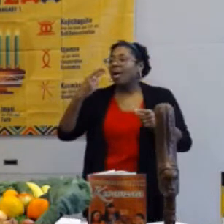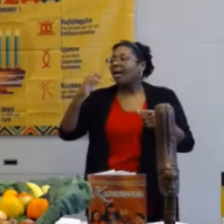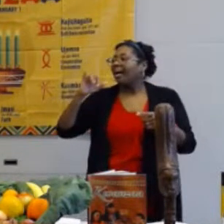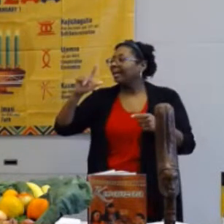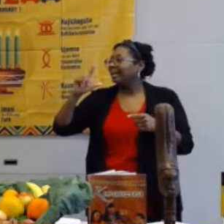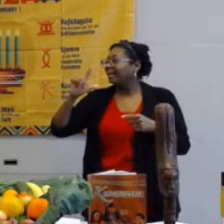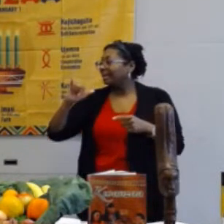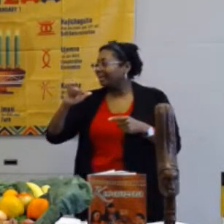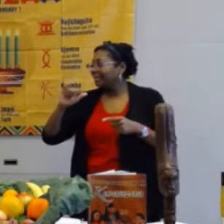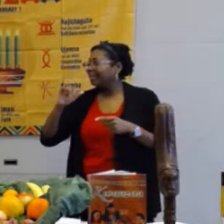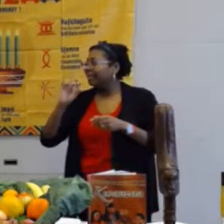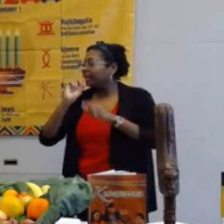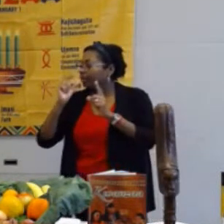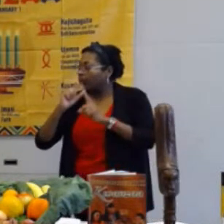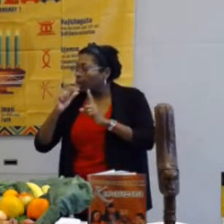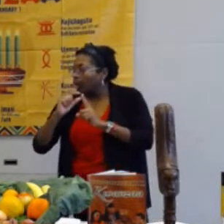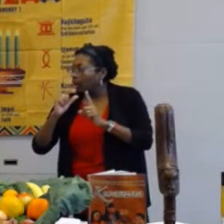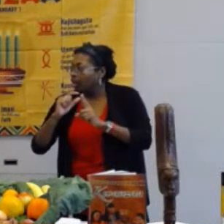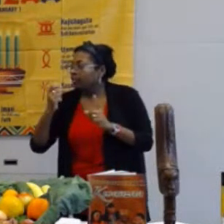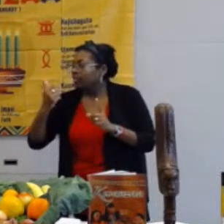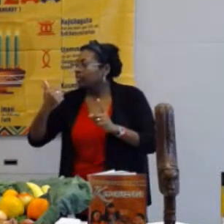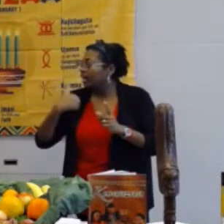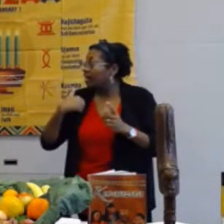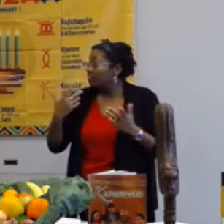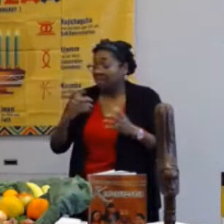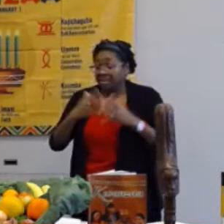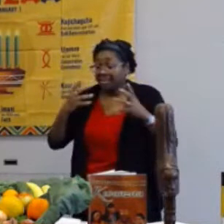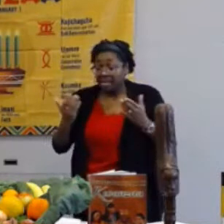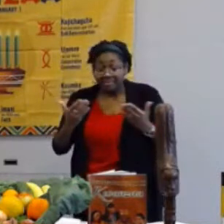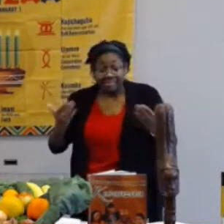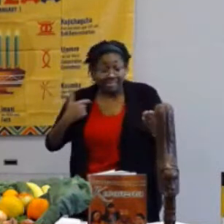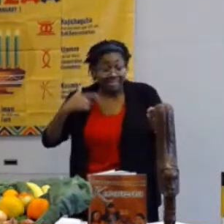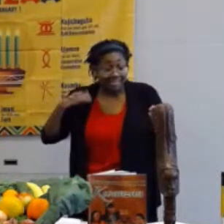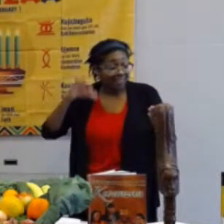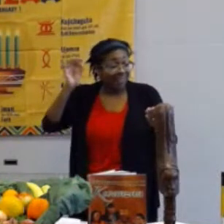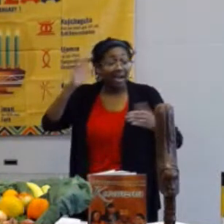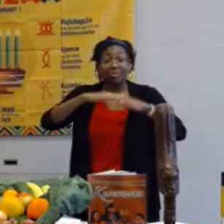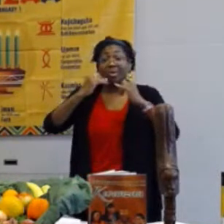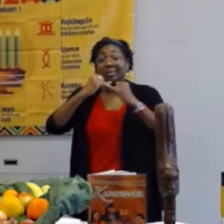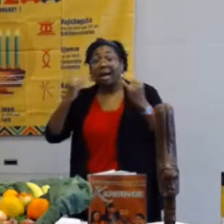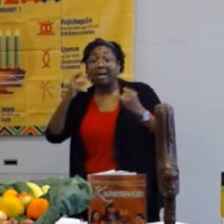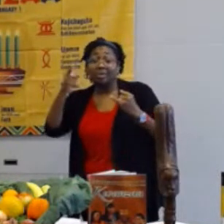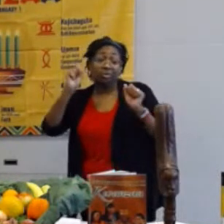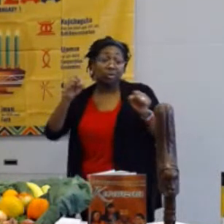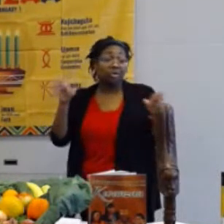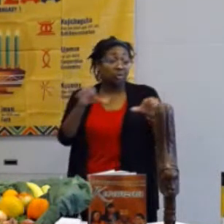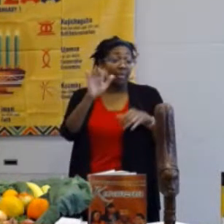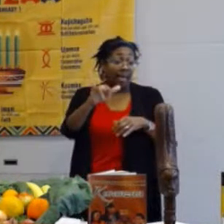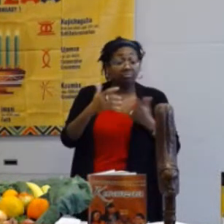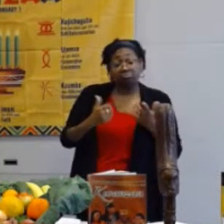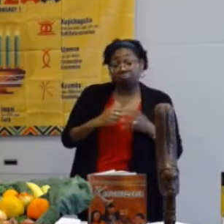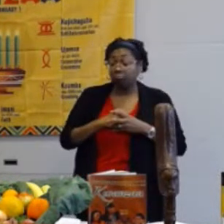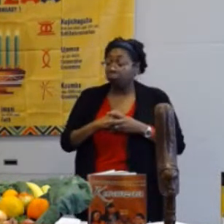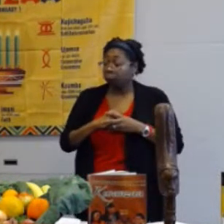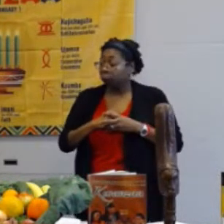We have one here. And a lot of these things I found online, and you can do that and